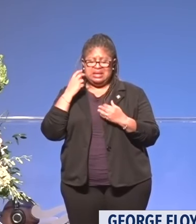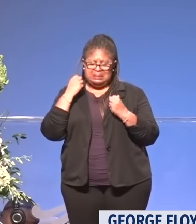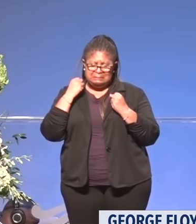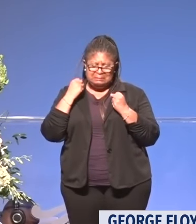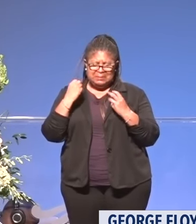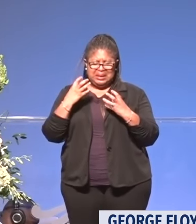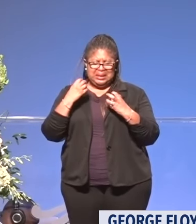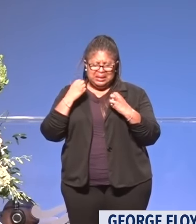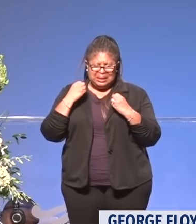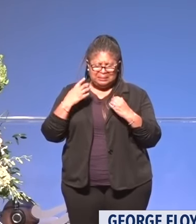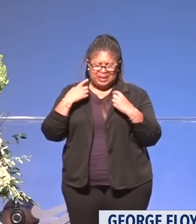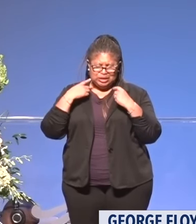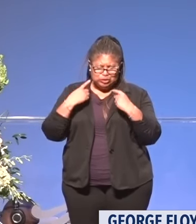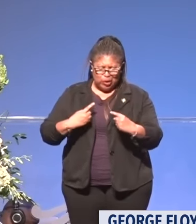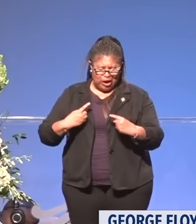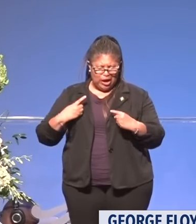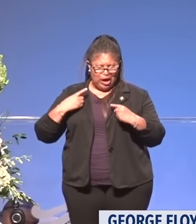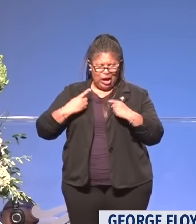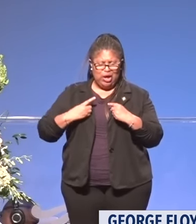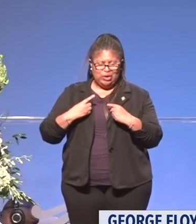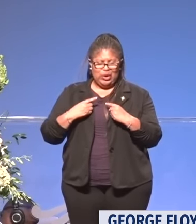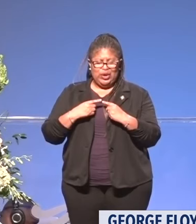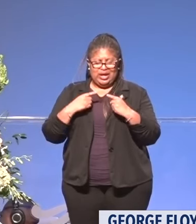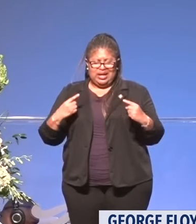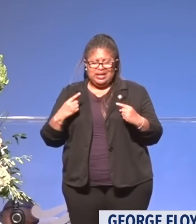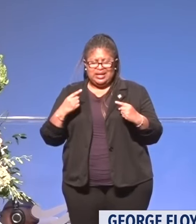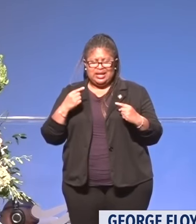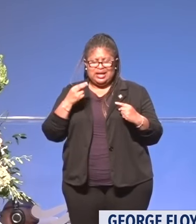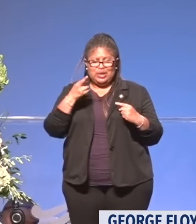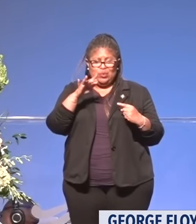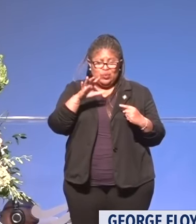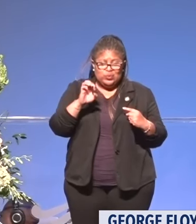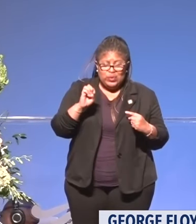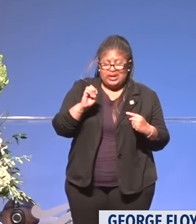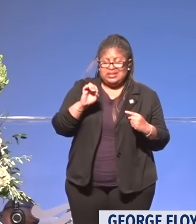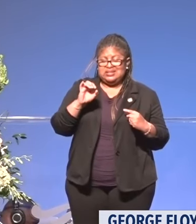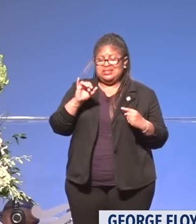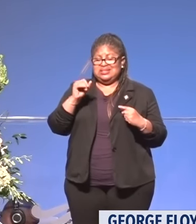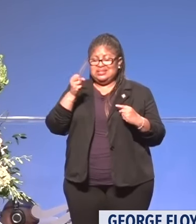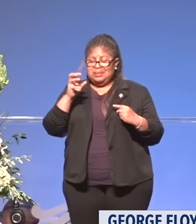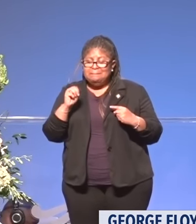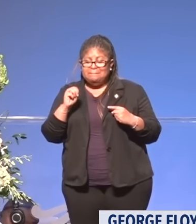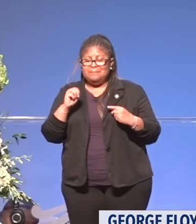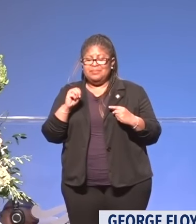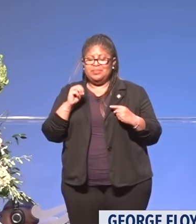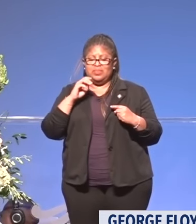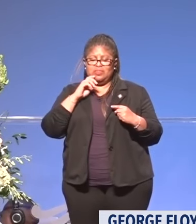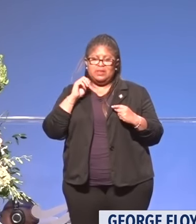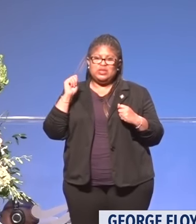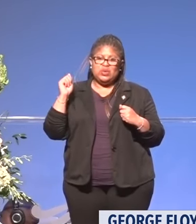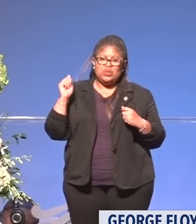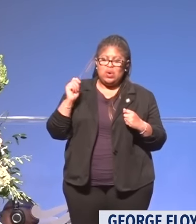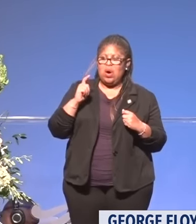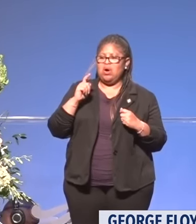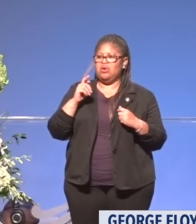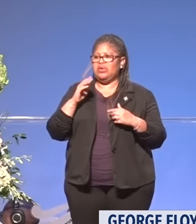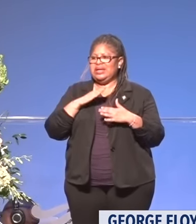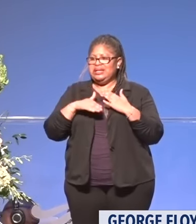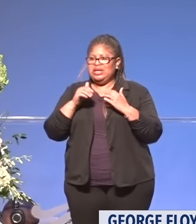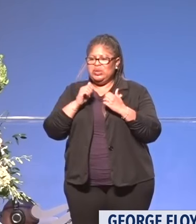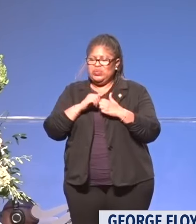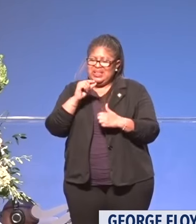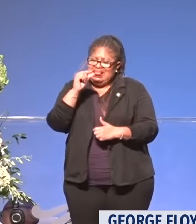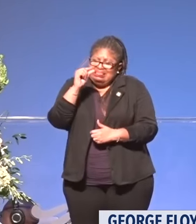struggles against racism, and they have all ended up with relative little with with relatively